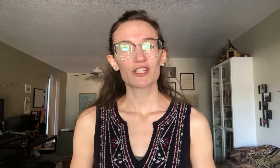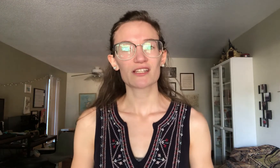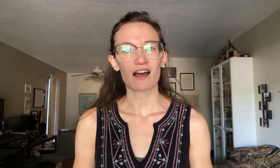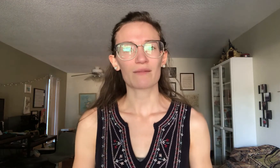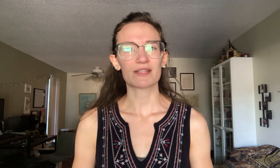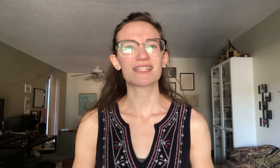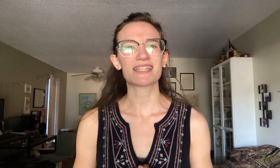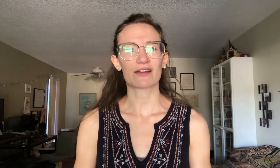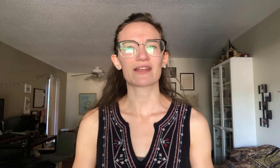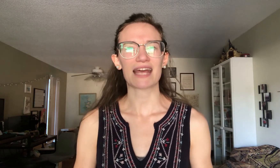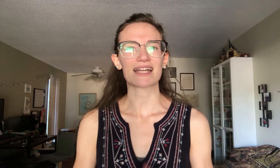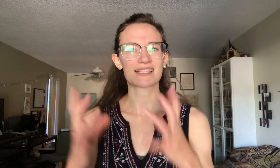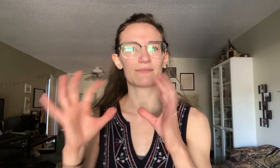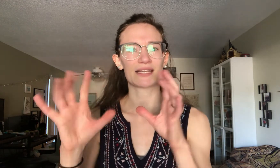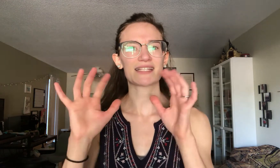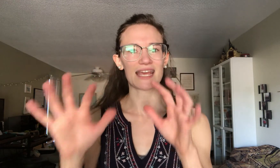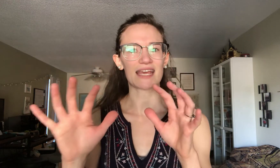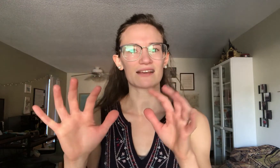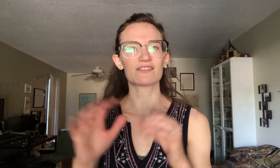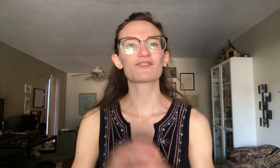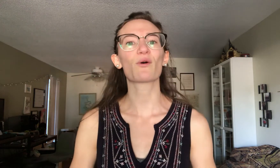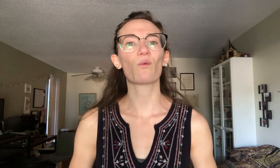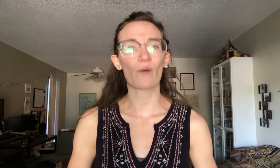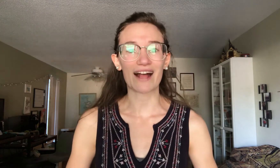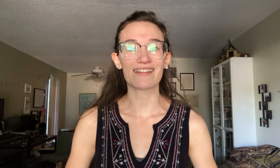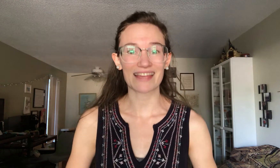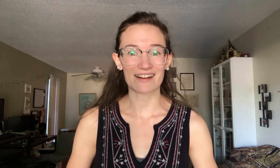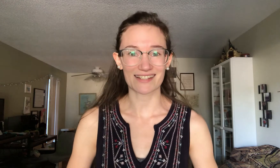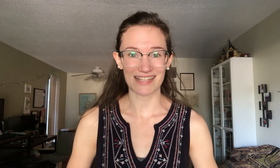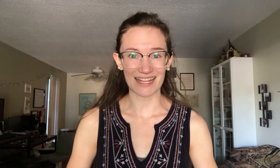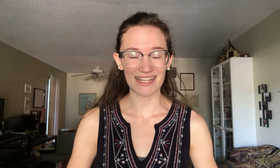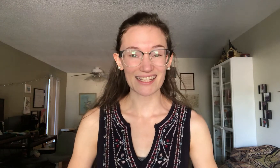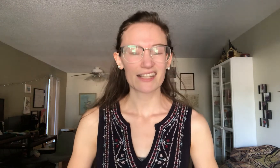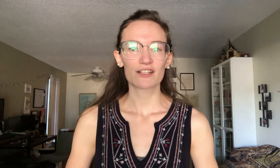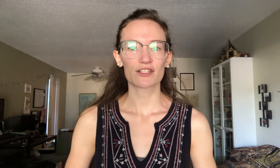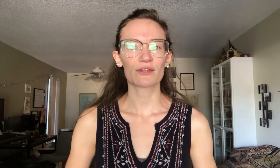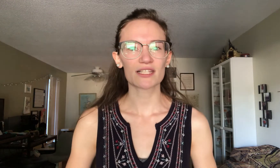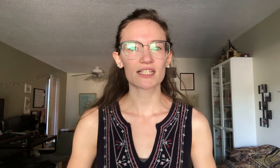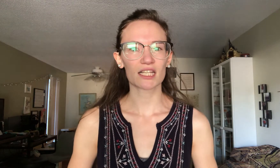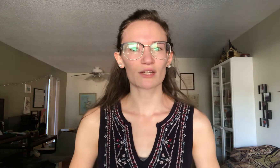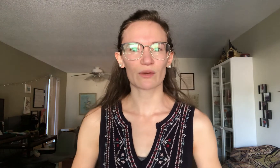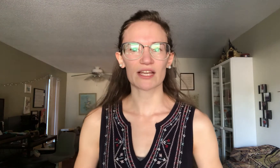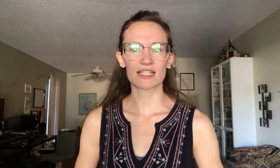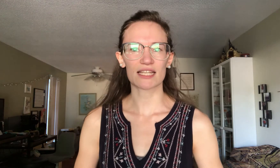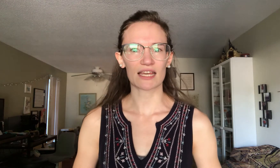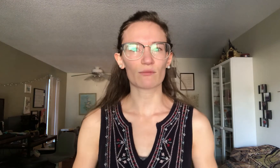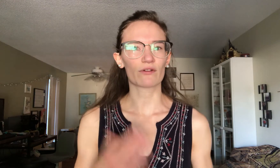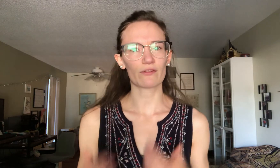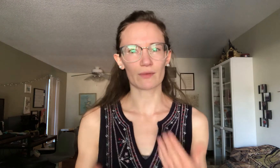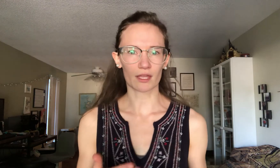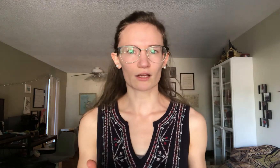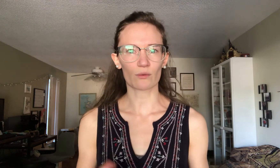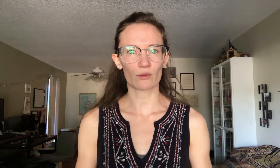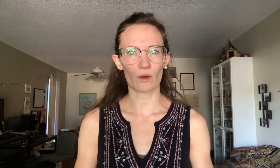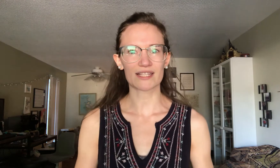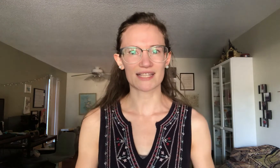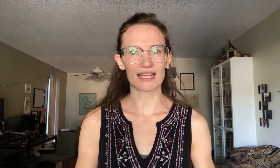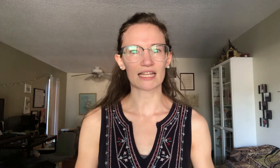to not be staring at somebody's hands while they are signing. So this is a good way to get more familiar with what signing